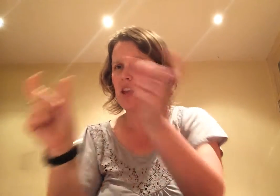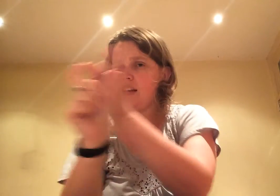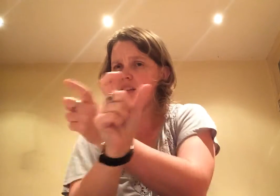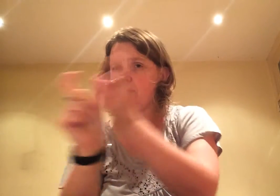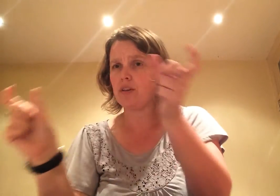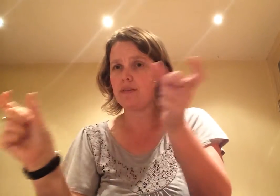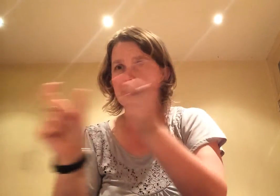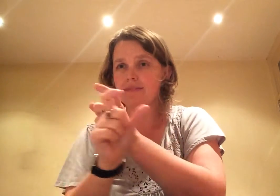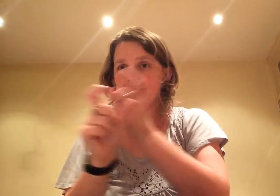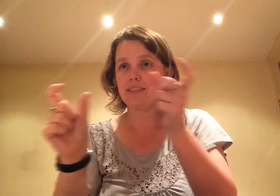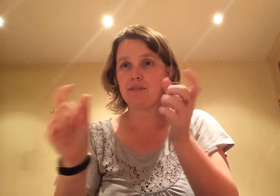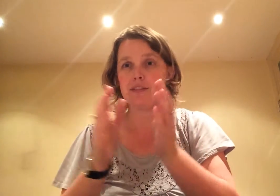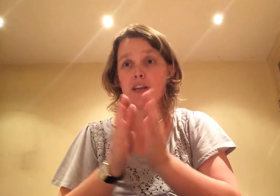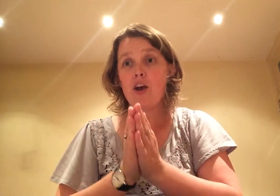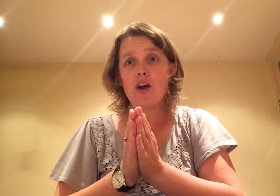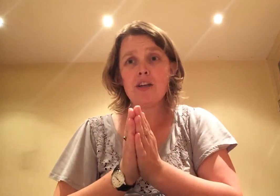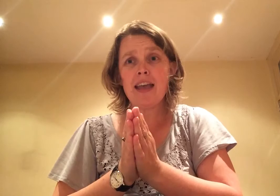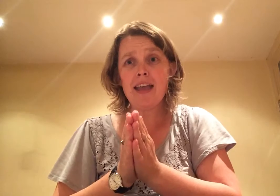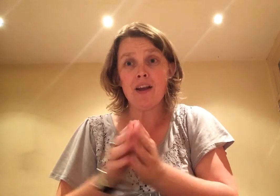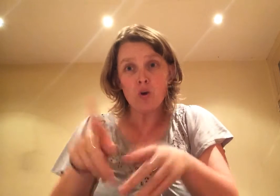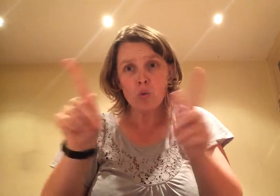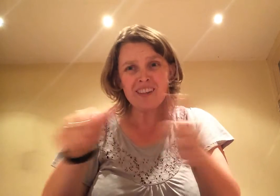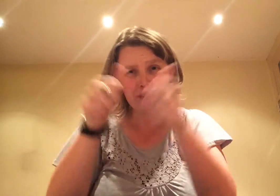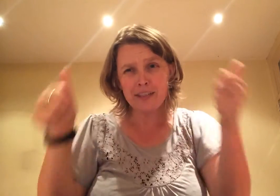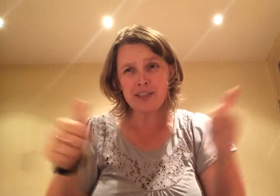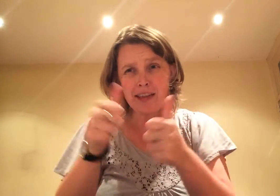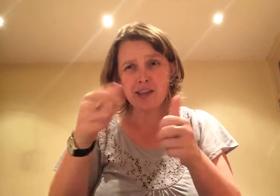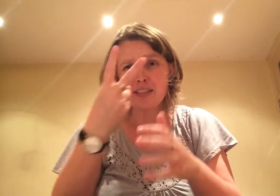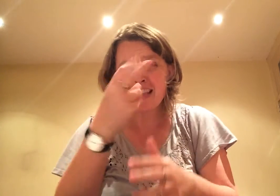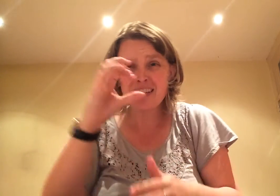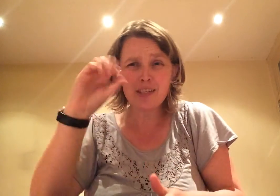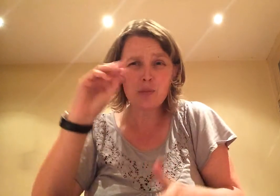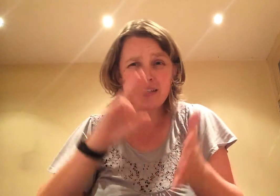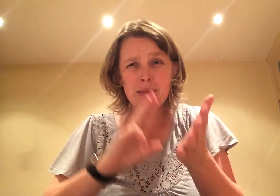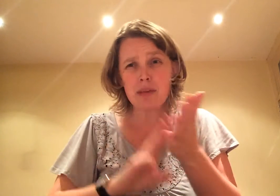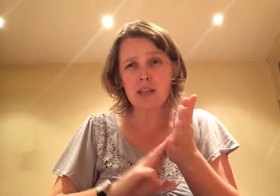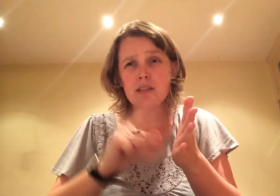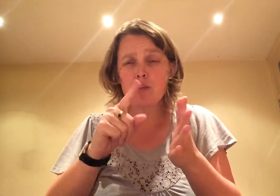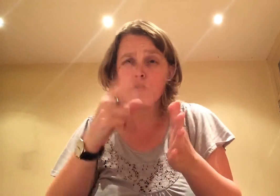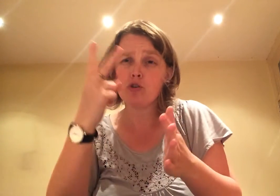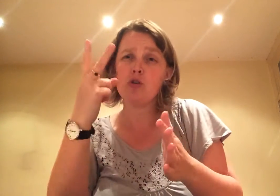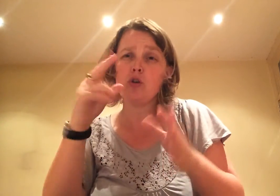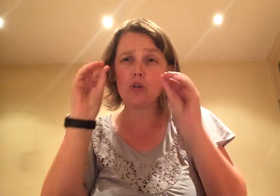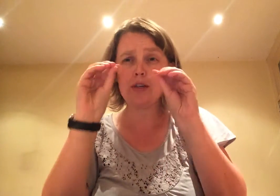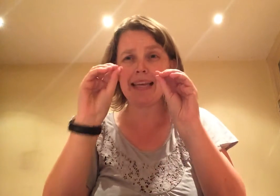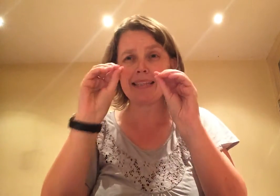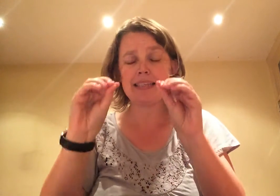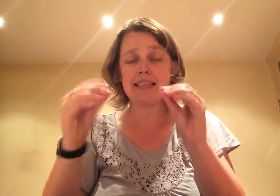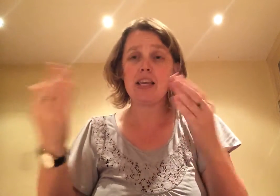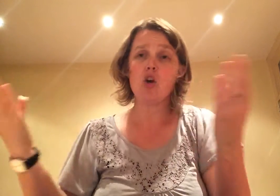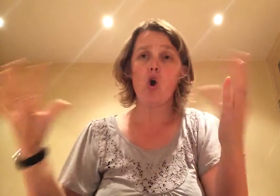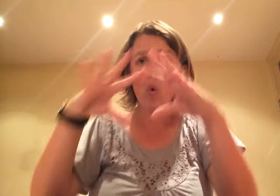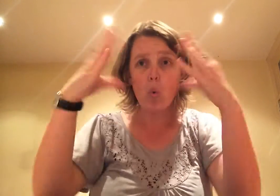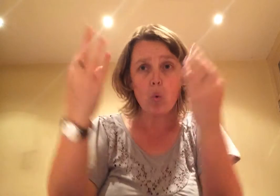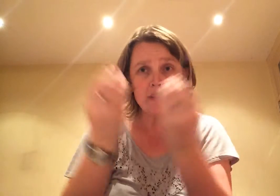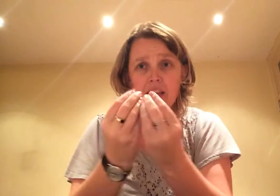Slightly different. Okay, we're going to finish there because it's actually 20 minutes, so you've got 2 lessons all together